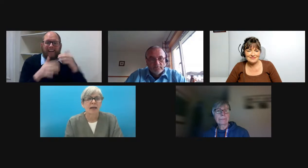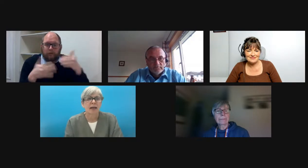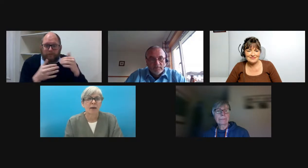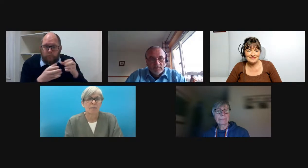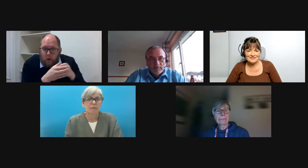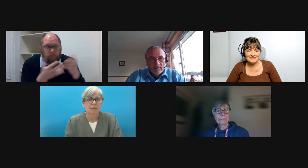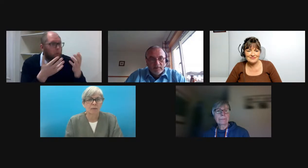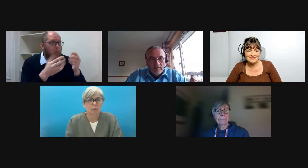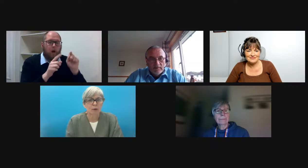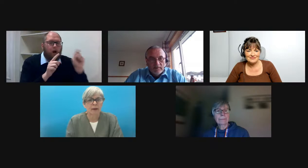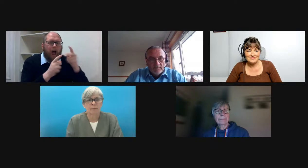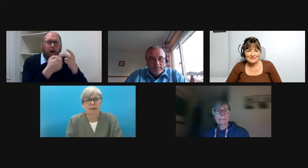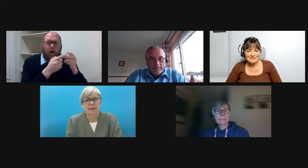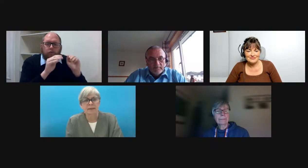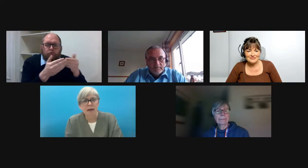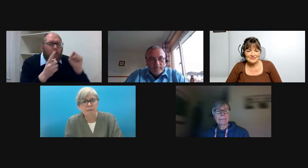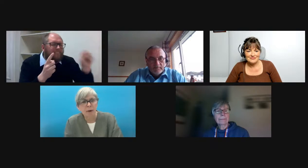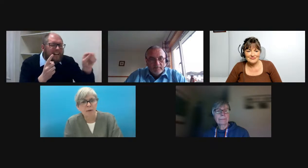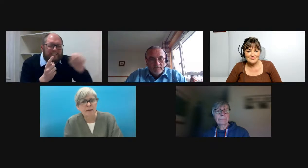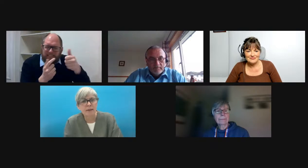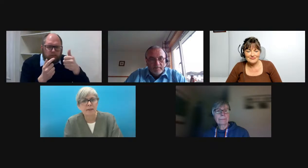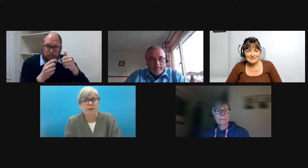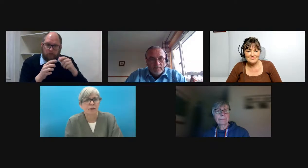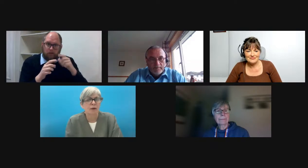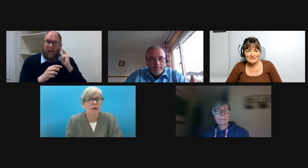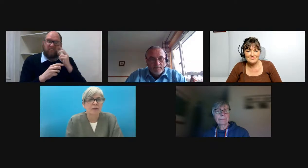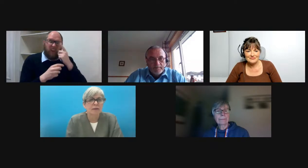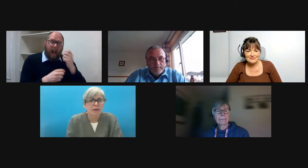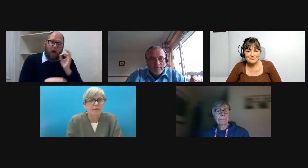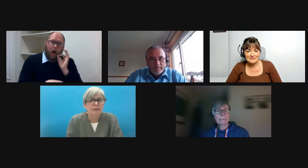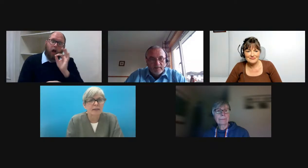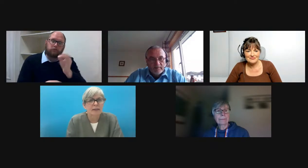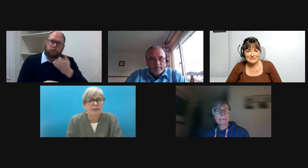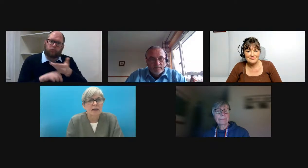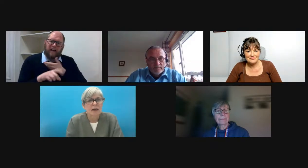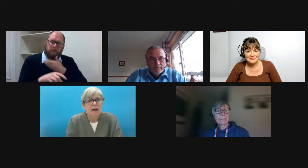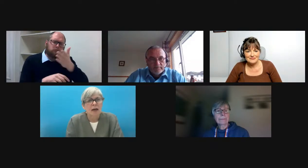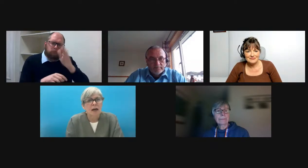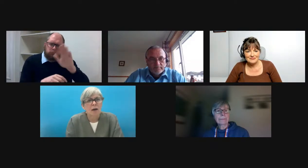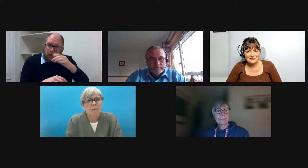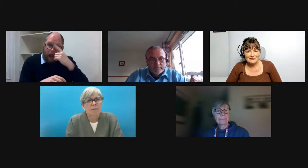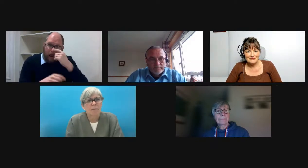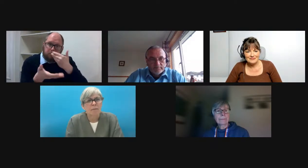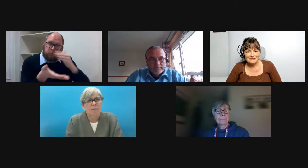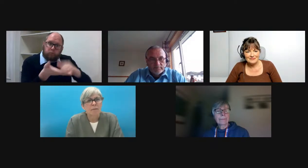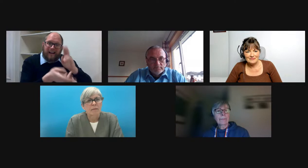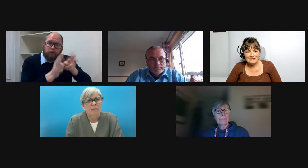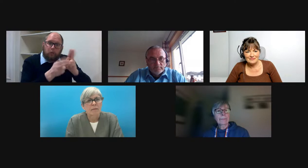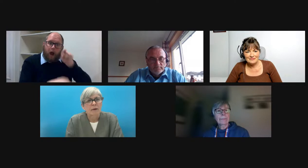contact 111, they'll be signposted to other services.